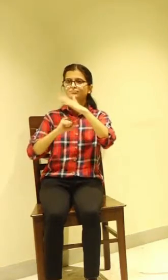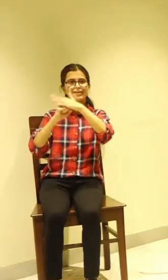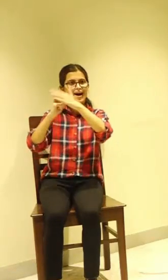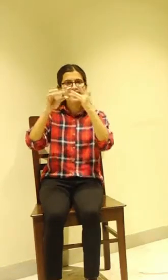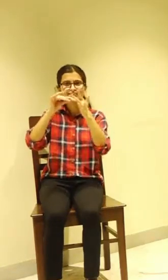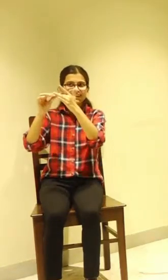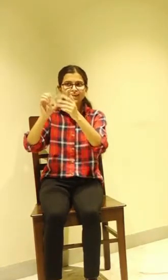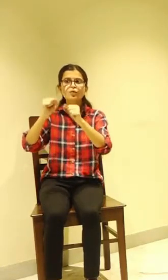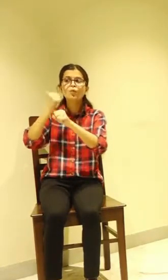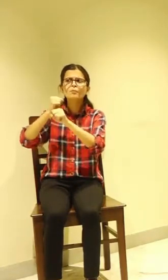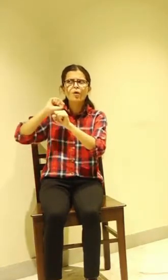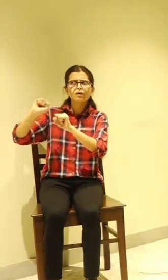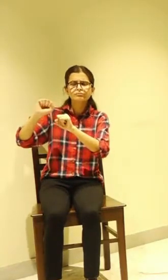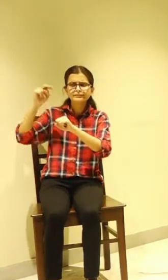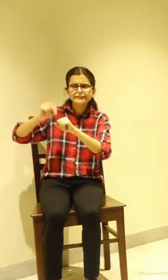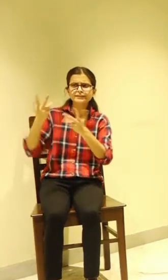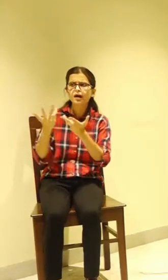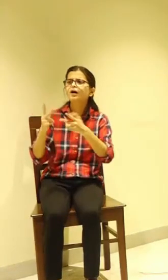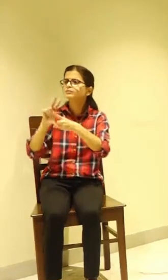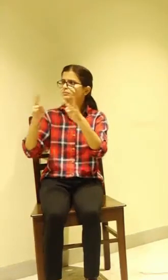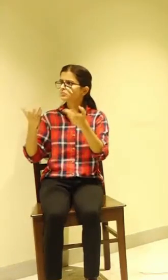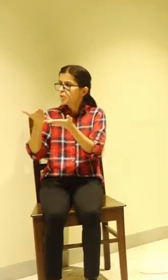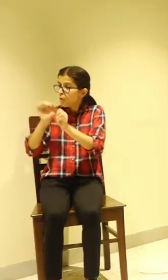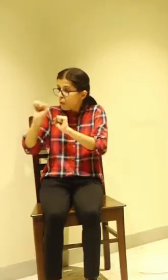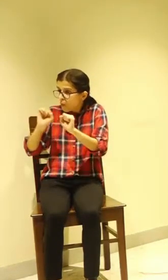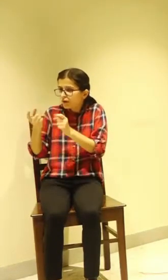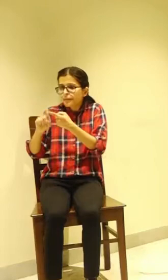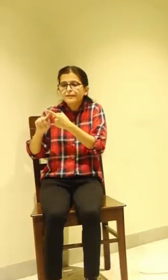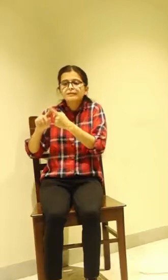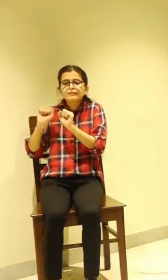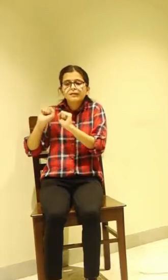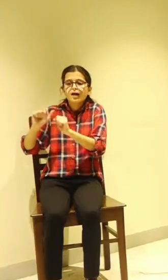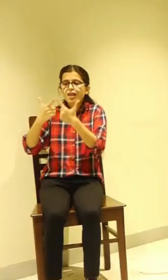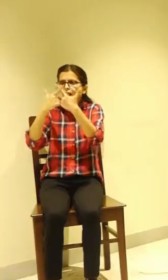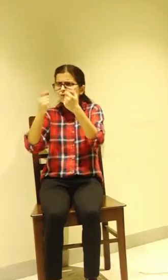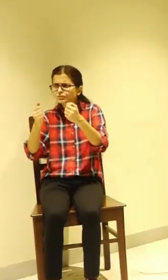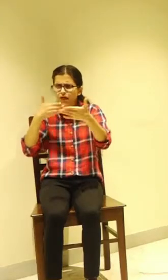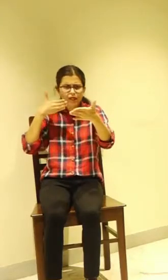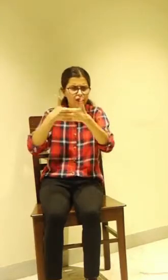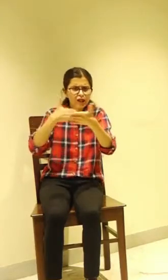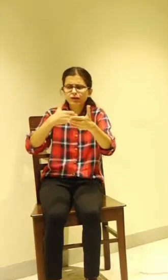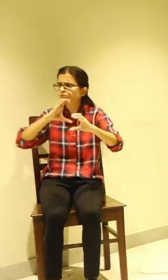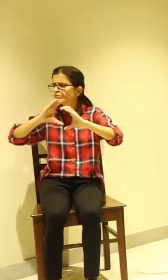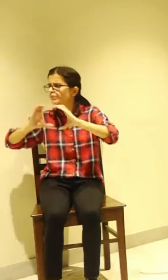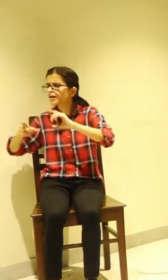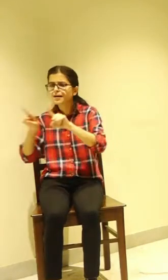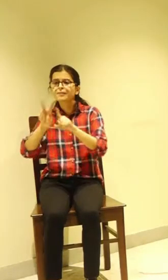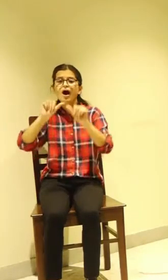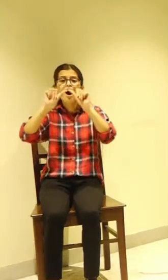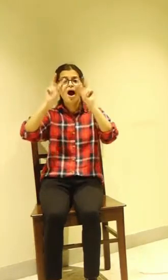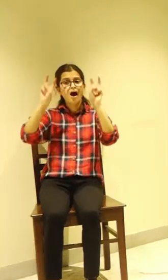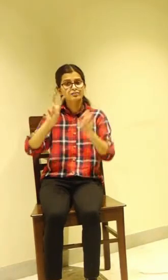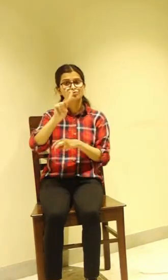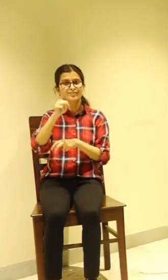meet. They've been able to consider it anew despite these linguistic barriers that Article 21 had in